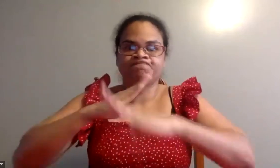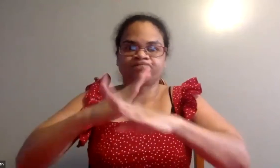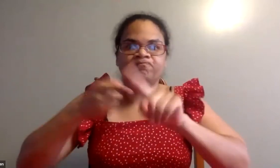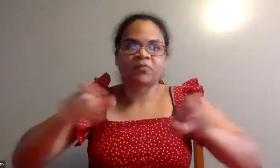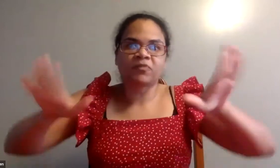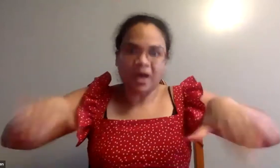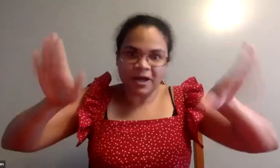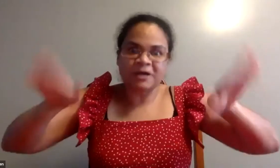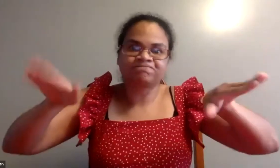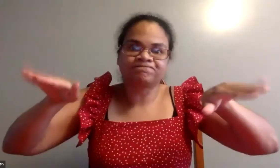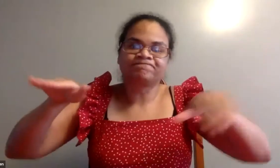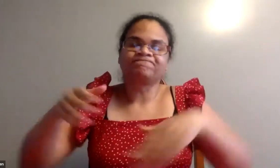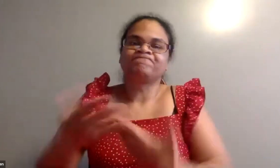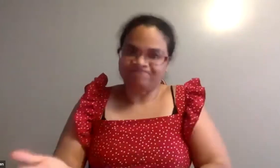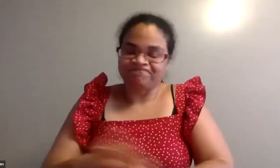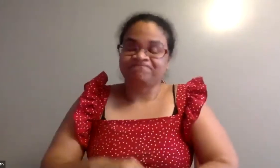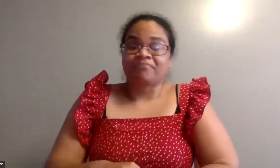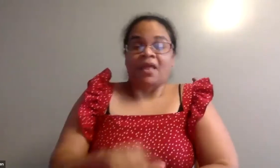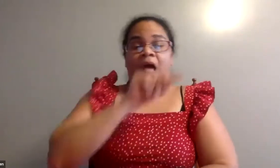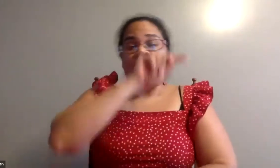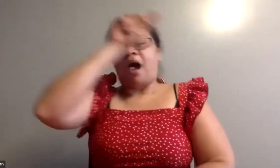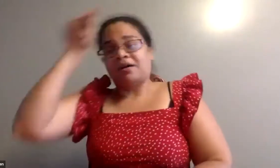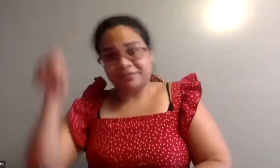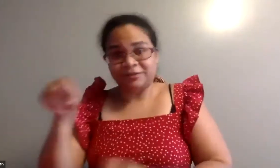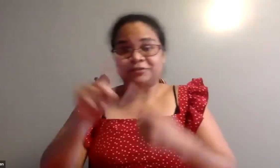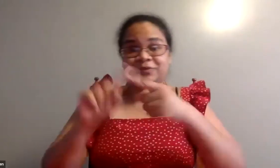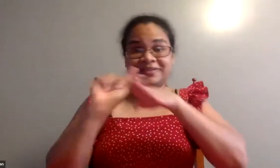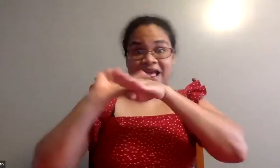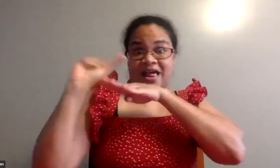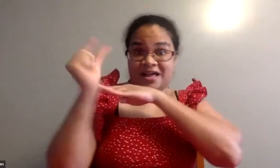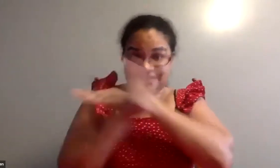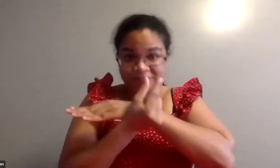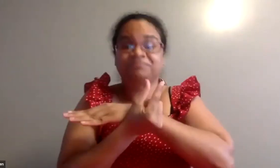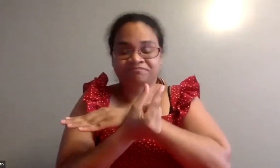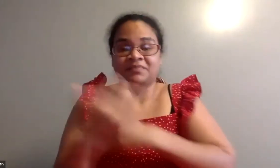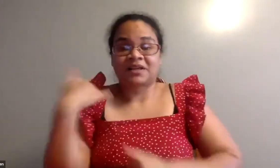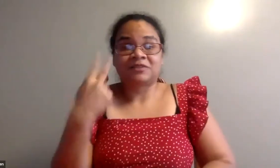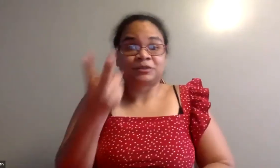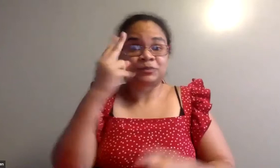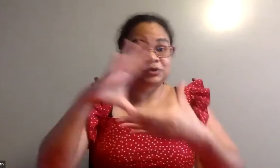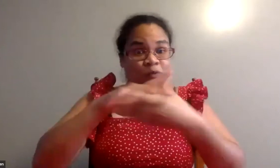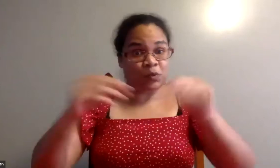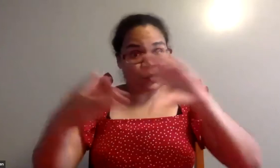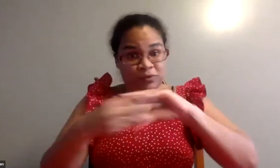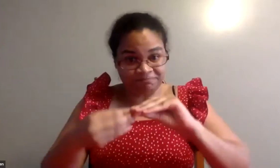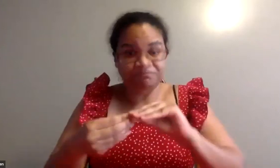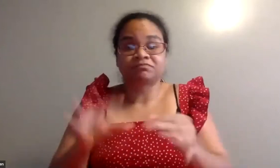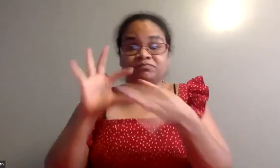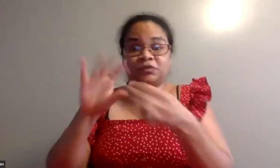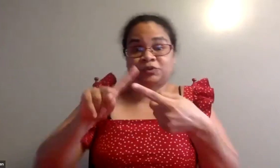And that's because she ate too much salt and it prevented her from flying. Now moving over to Guyana,